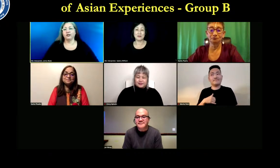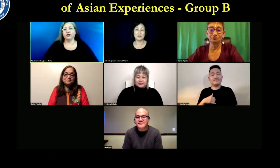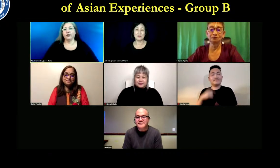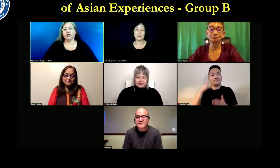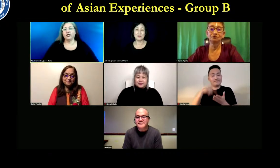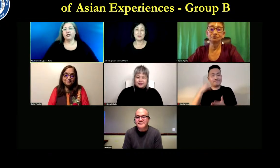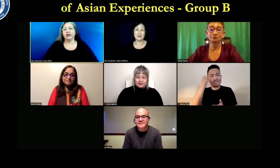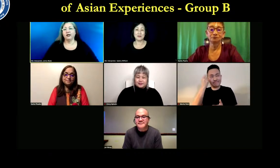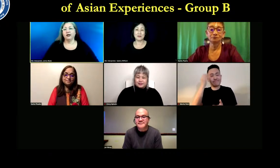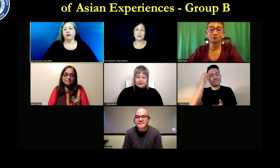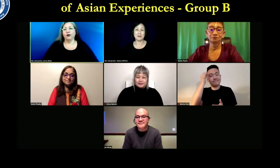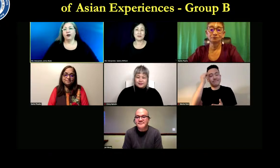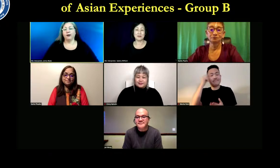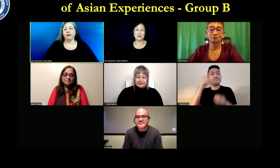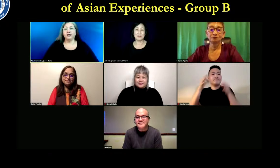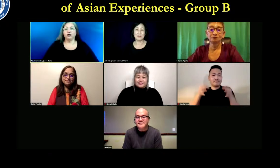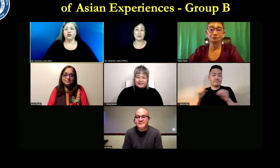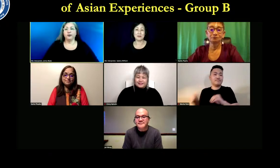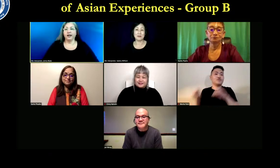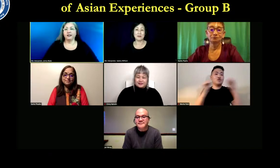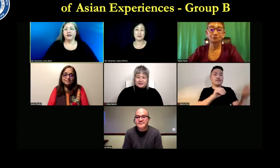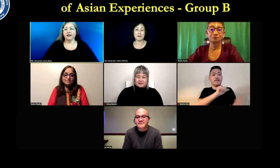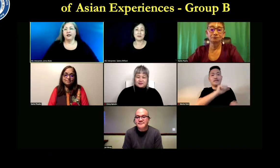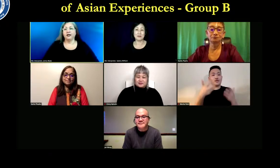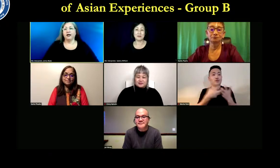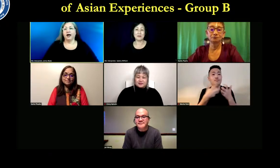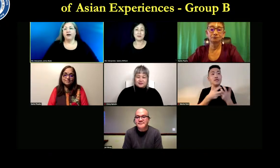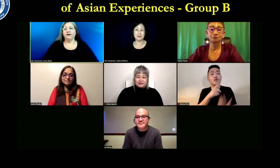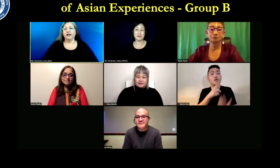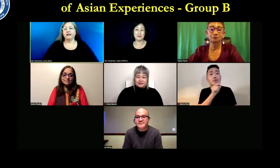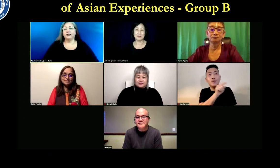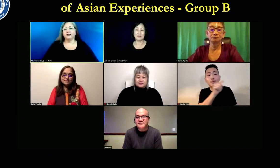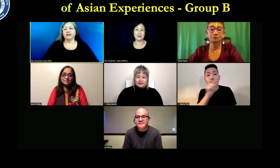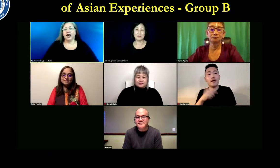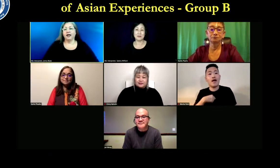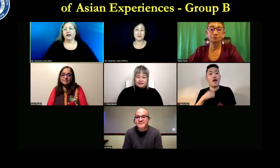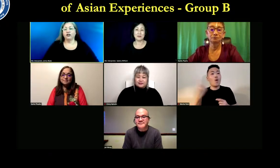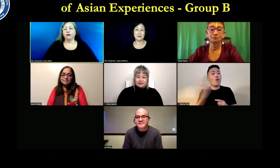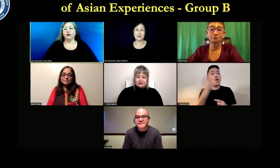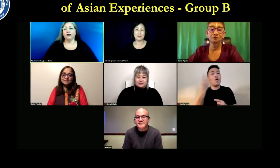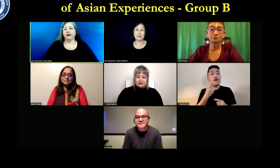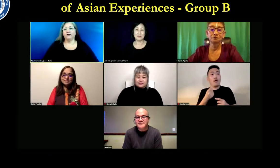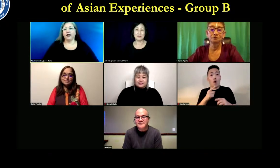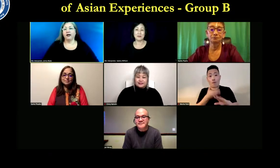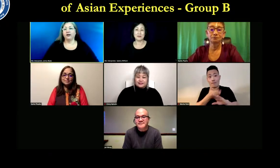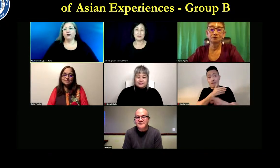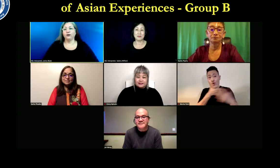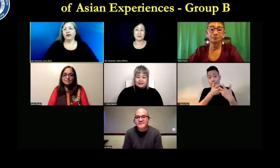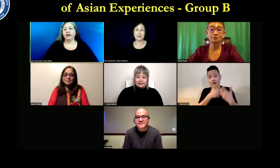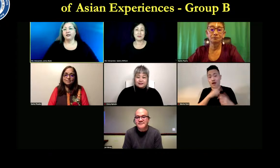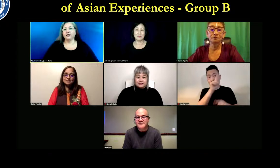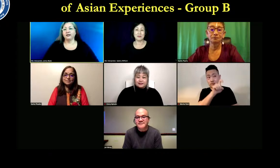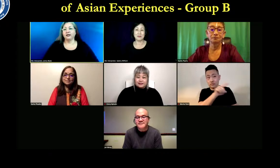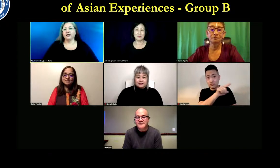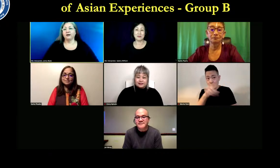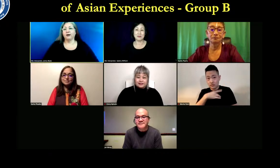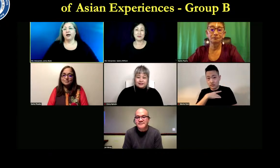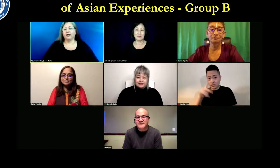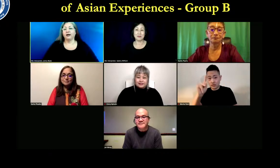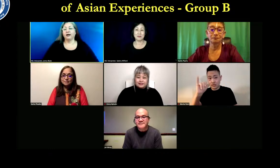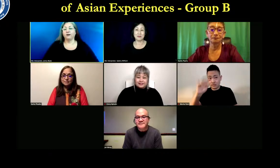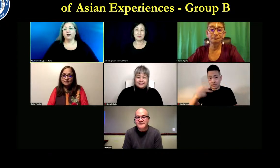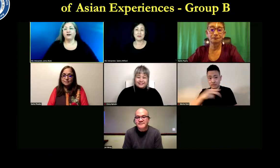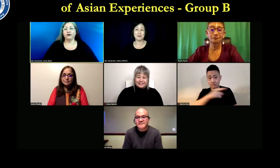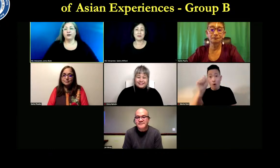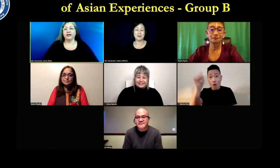uncomfortable situation where I'm being disrespected. I finally did decide to move out and find other roommates.